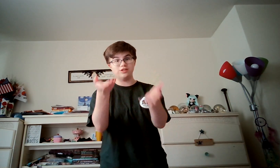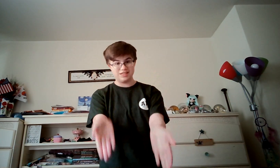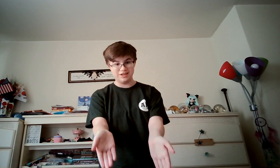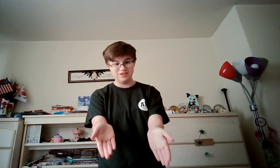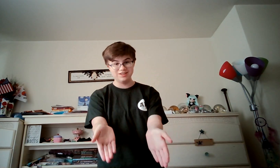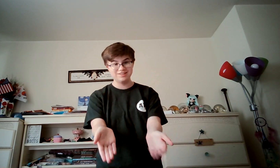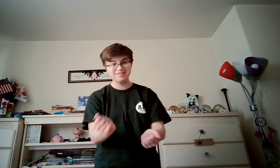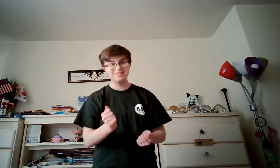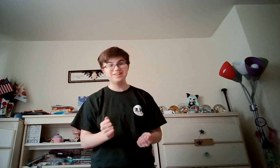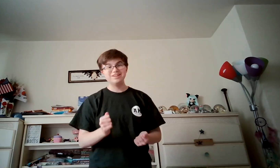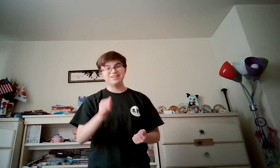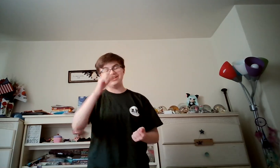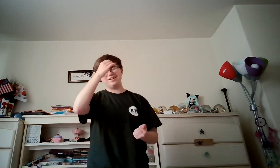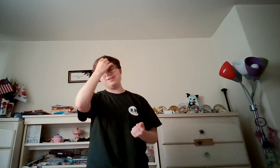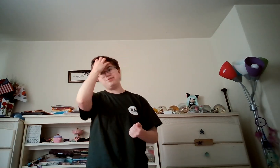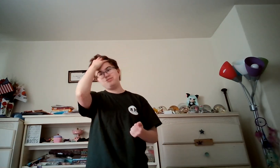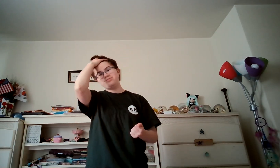here. I'm